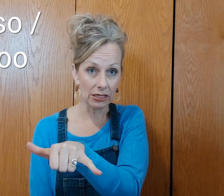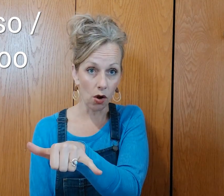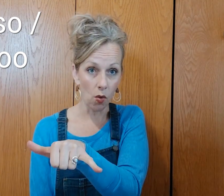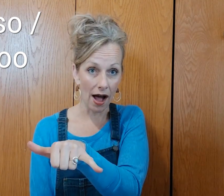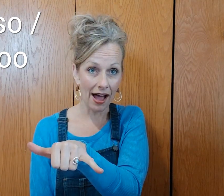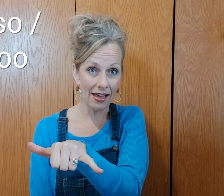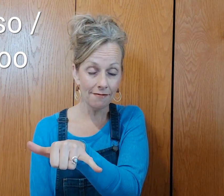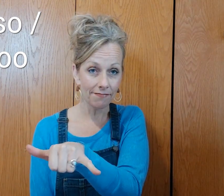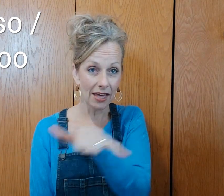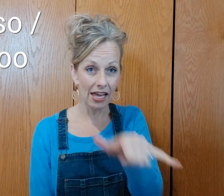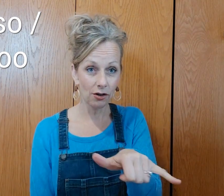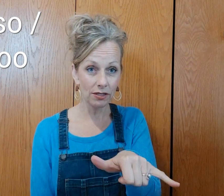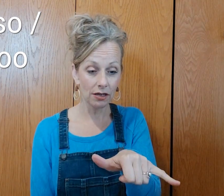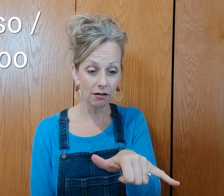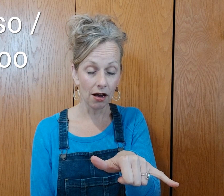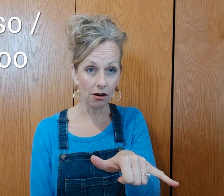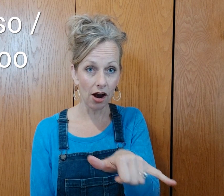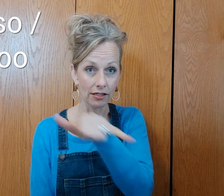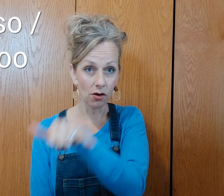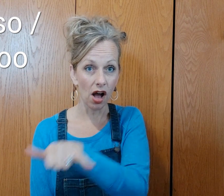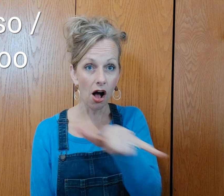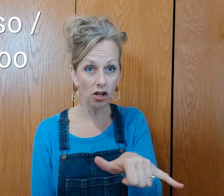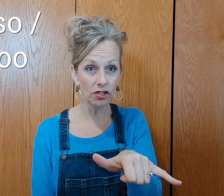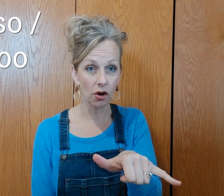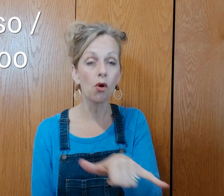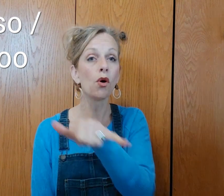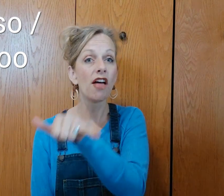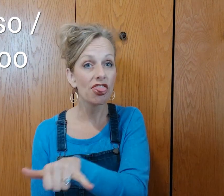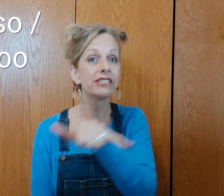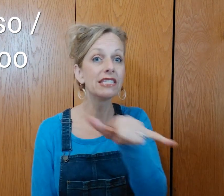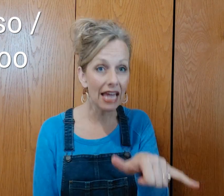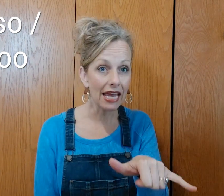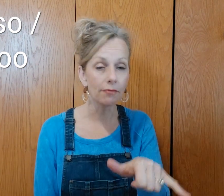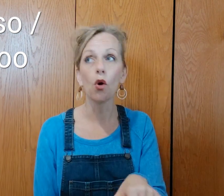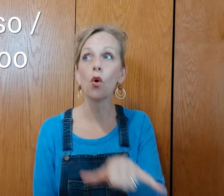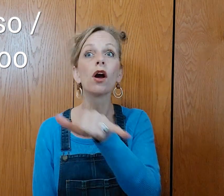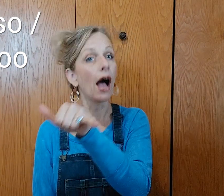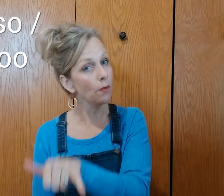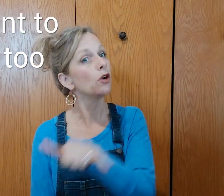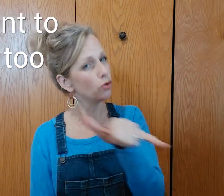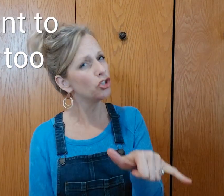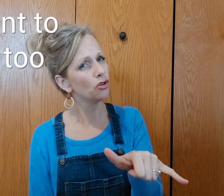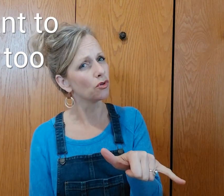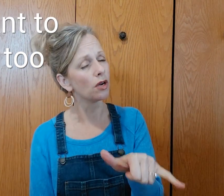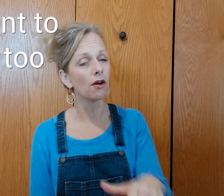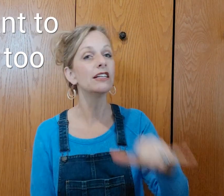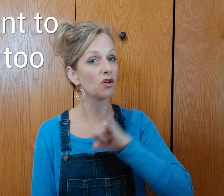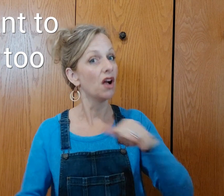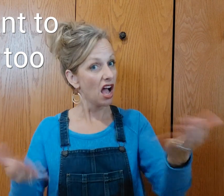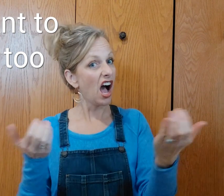a Y, and it goes across. So also, or the same, or I'm going to go to. All right, so